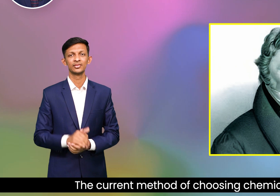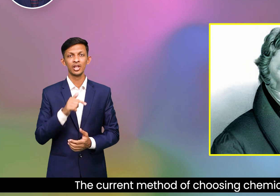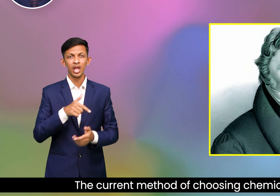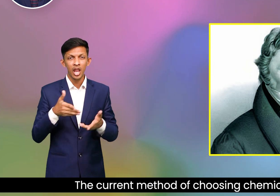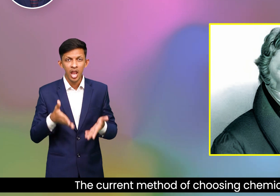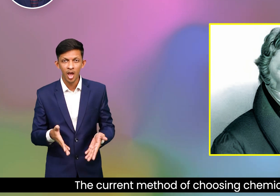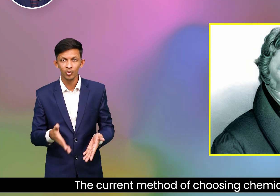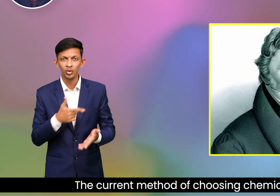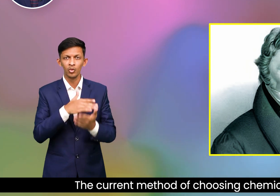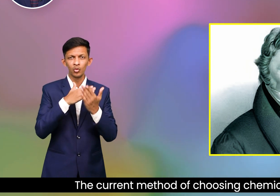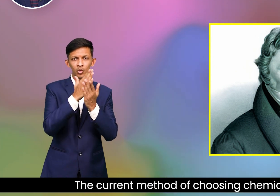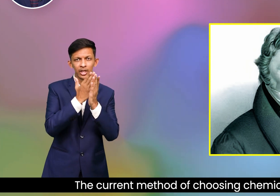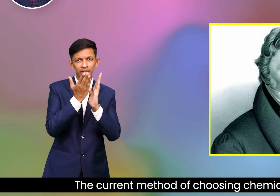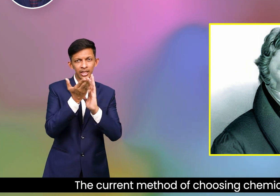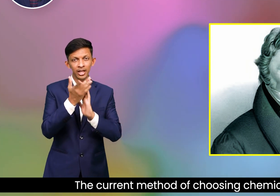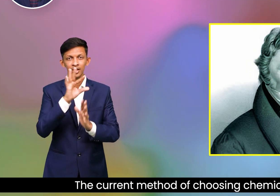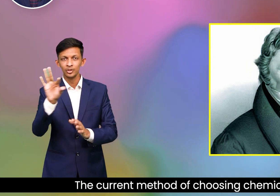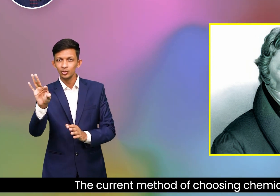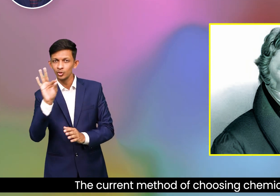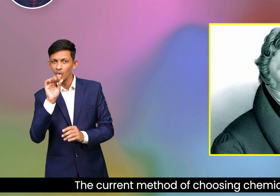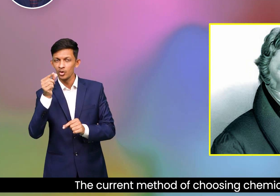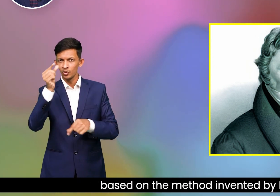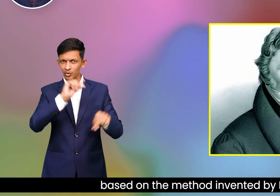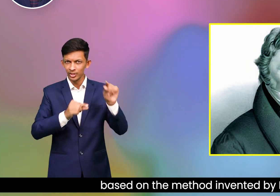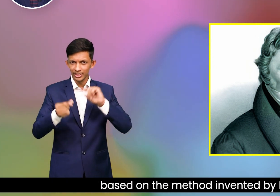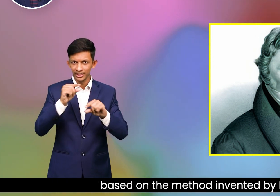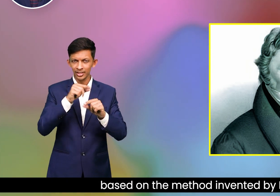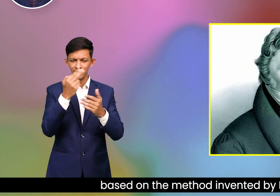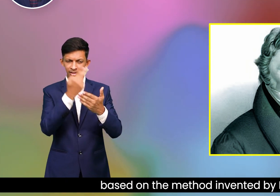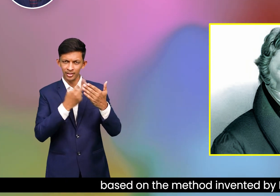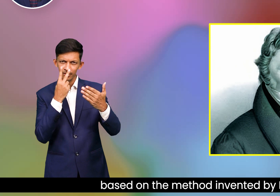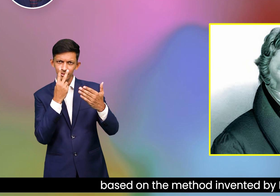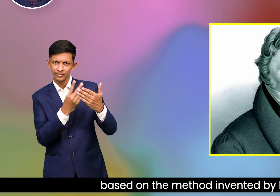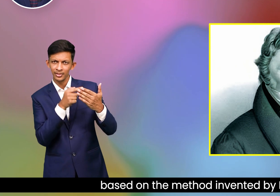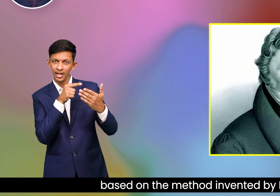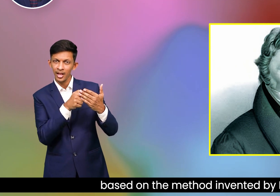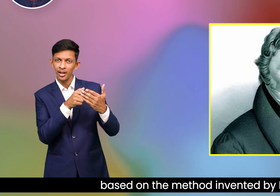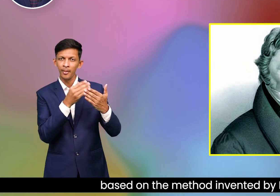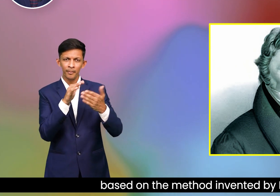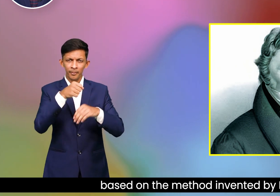The current method of choosing chemical symbols is based on the method